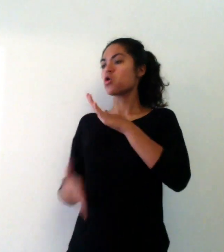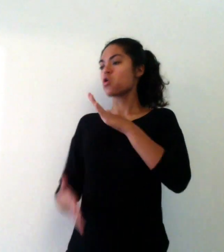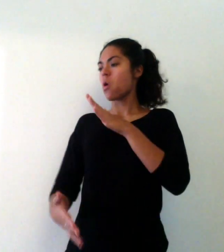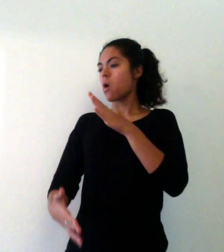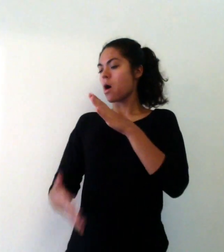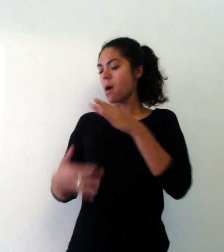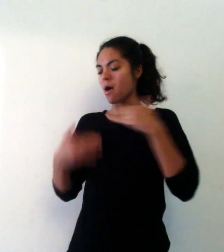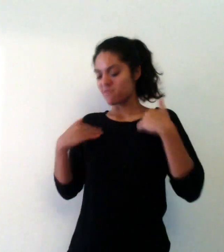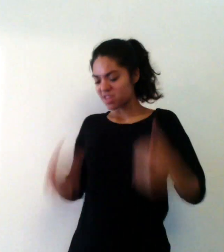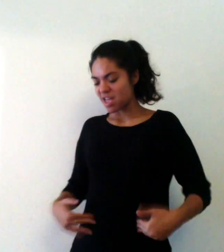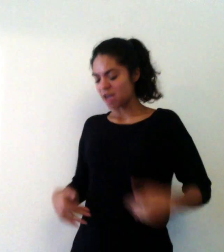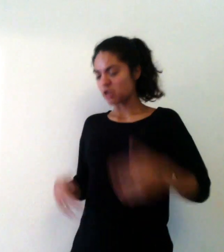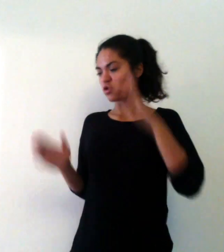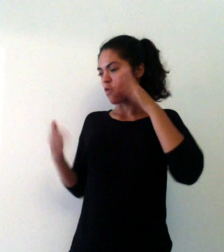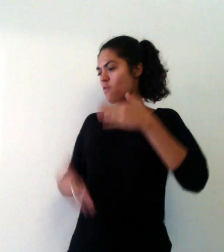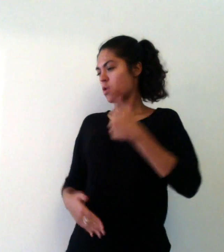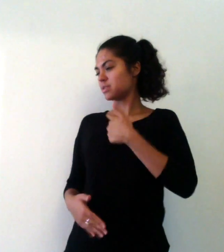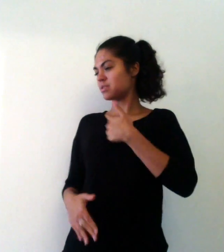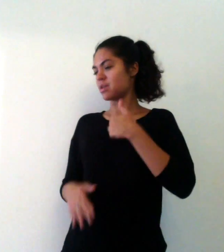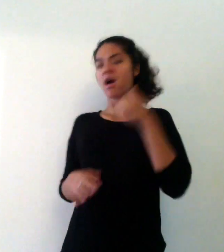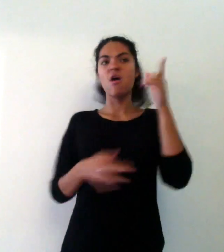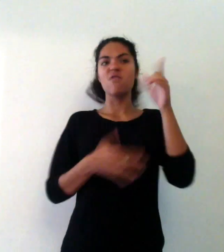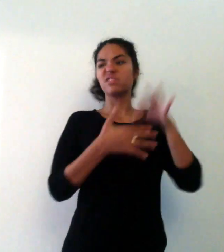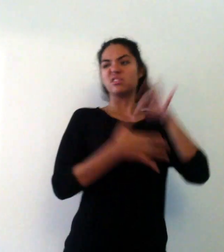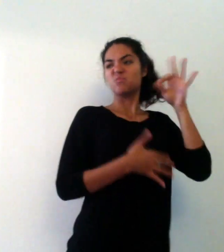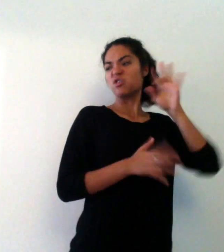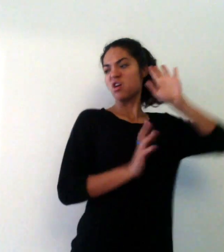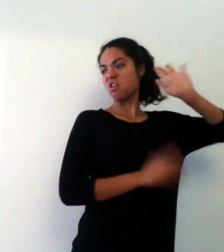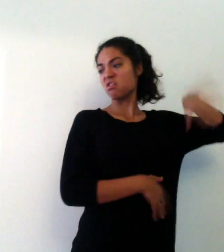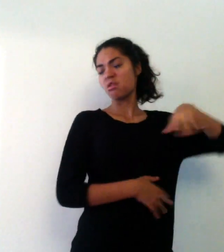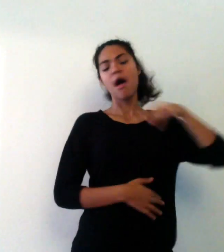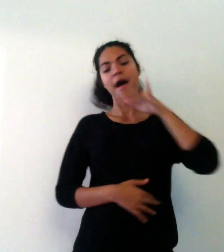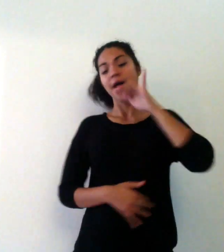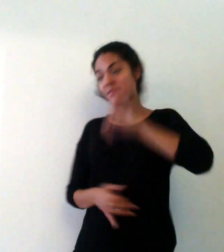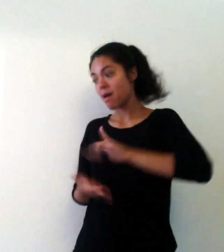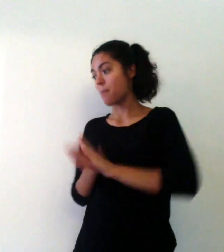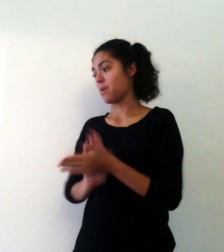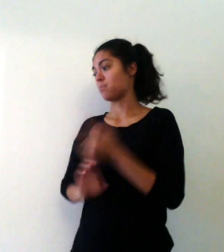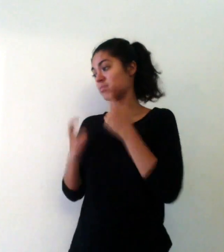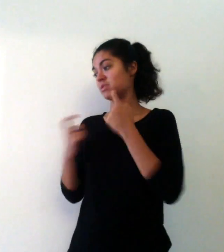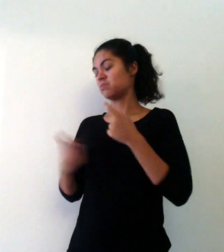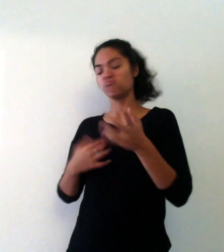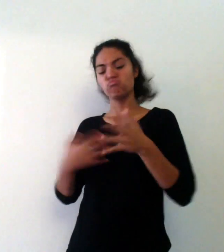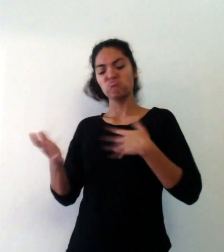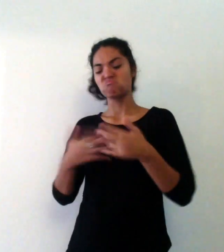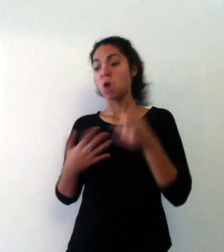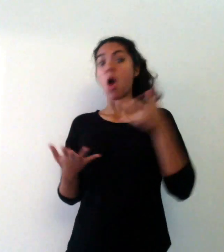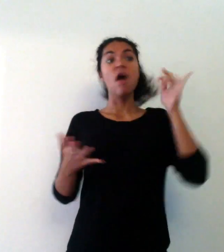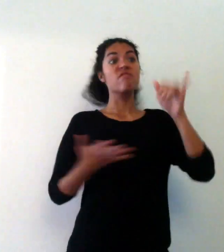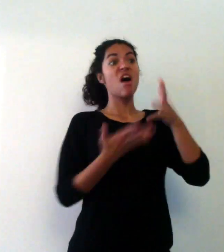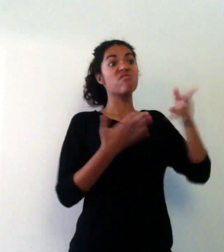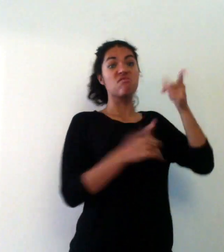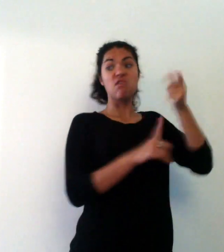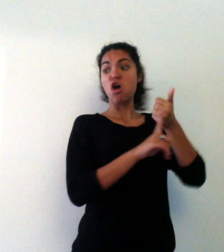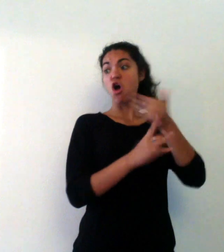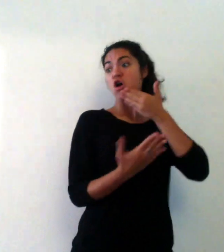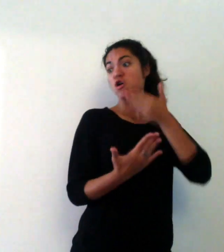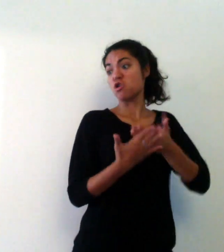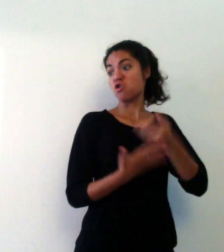over the spirit, that to you becomes sin, however good it is in itself." What a great privilege to have had a mother like that.